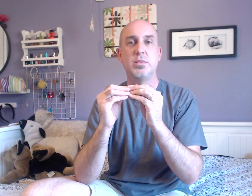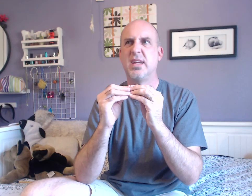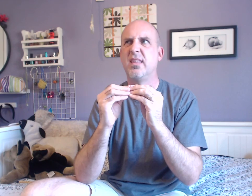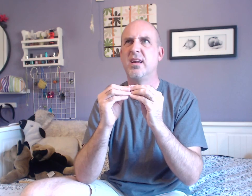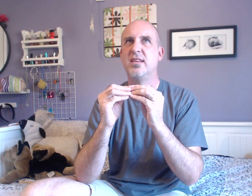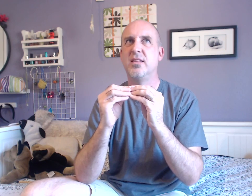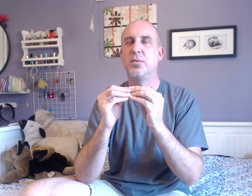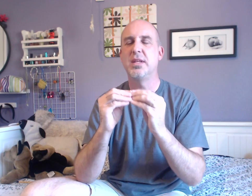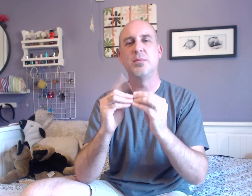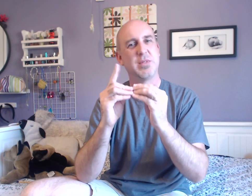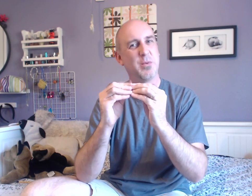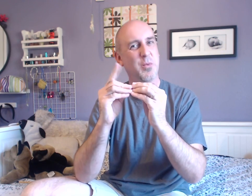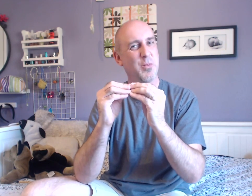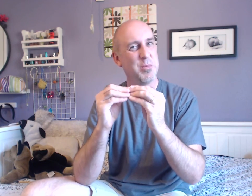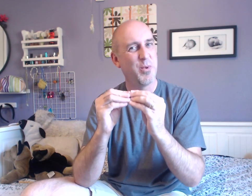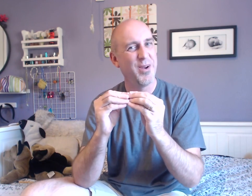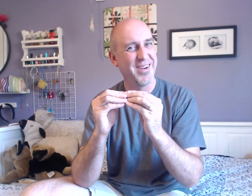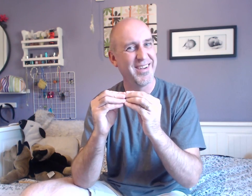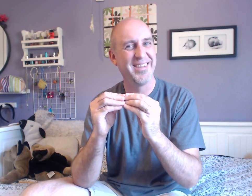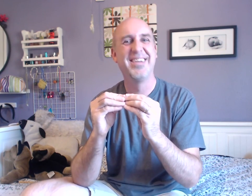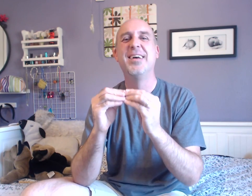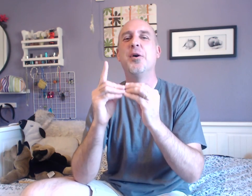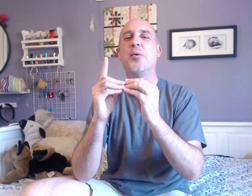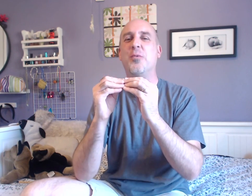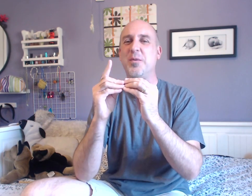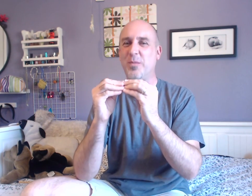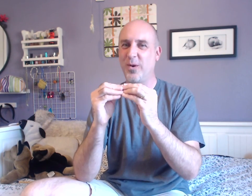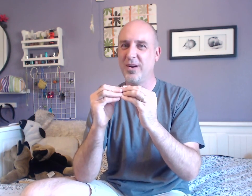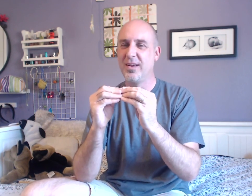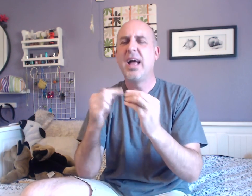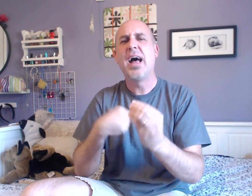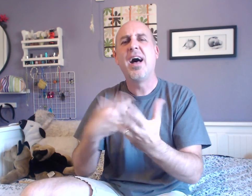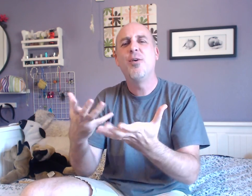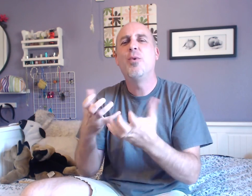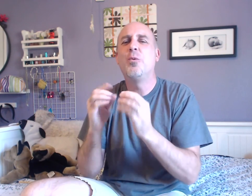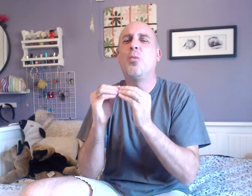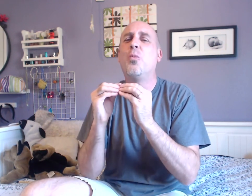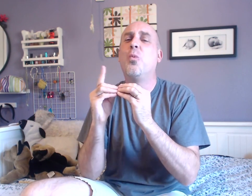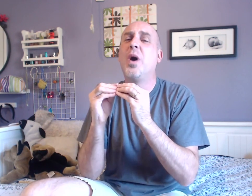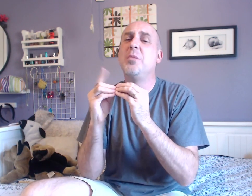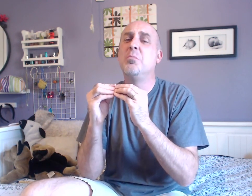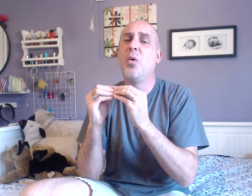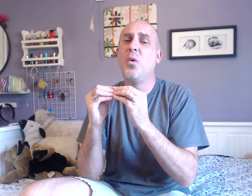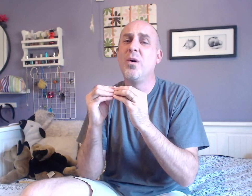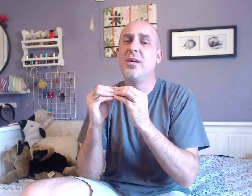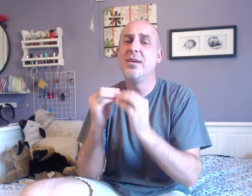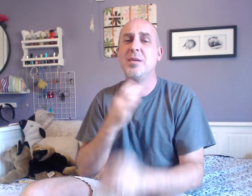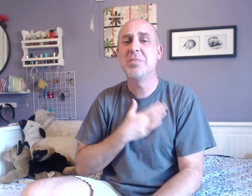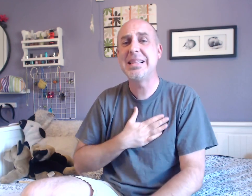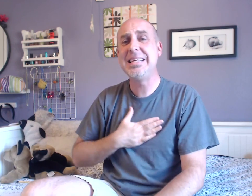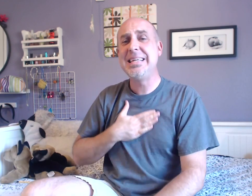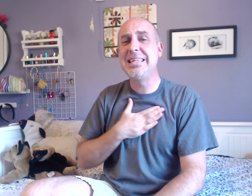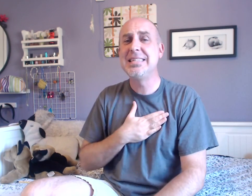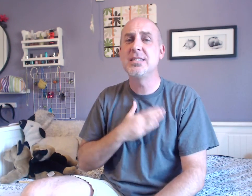I think I did it 3 times. One more. One more. I want one more. Please, one